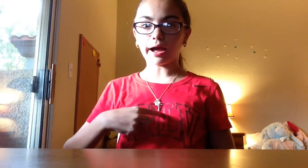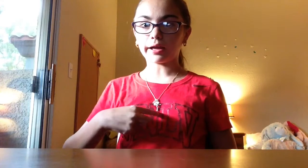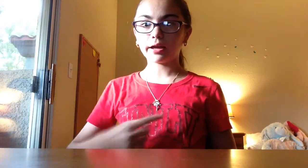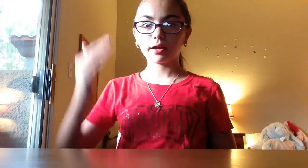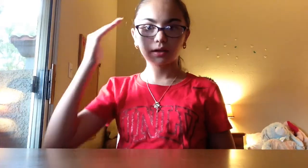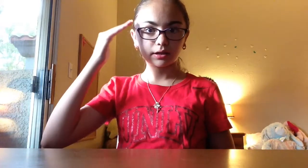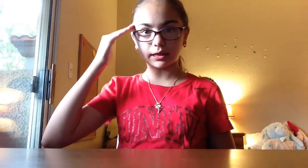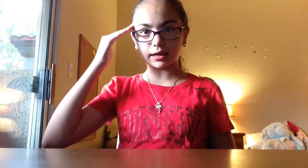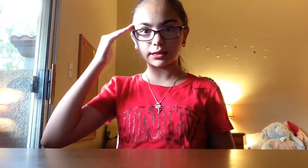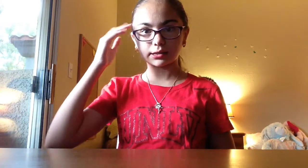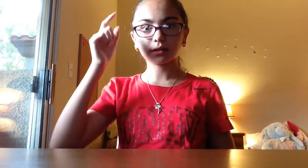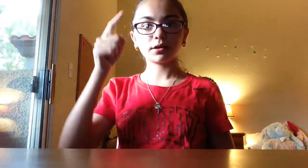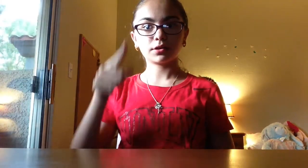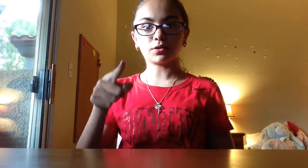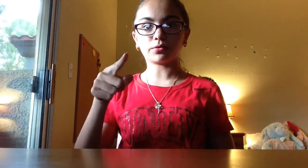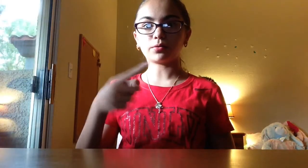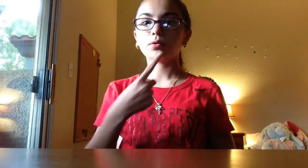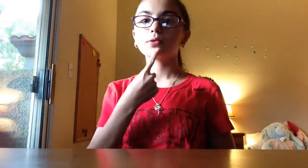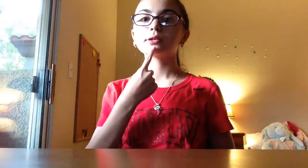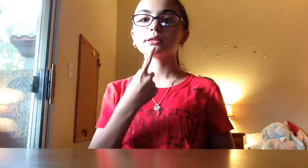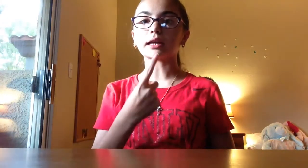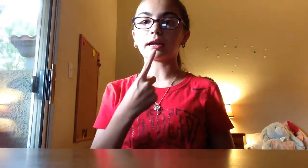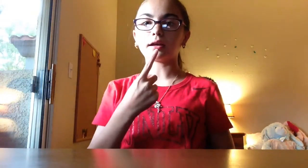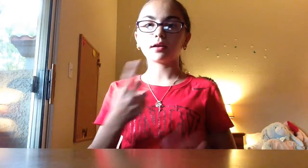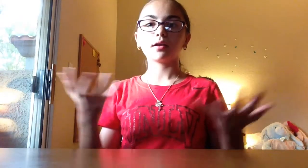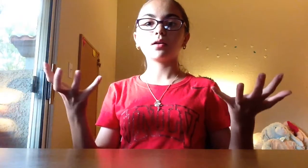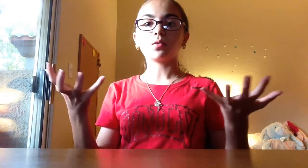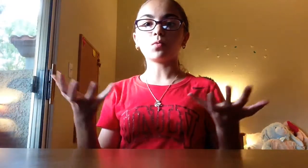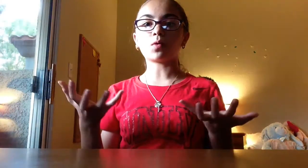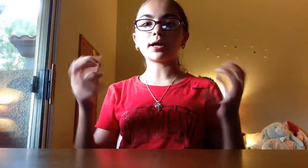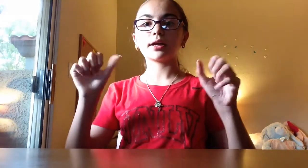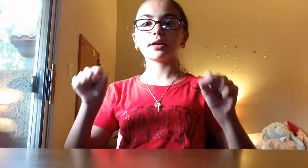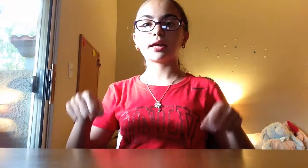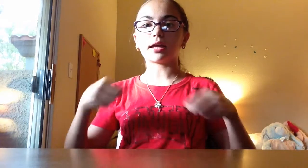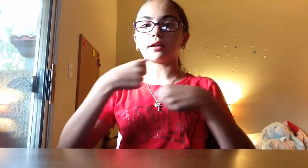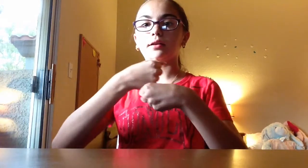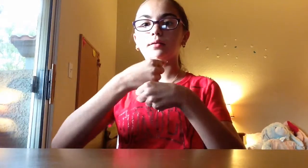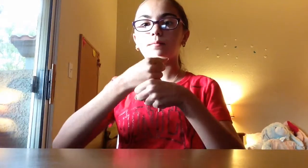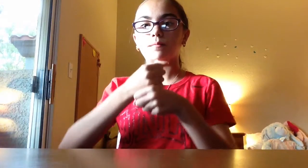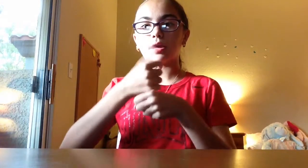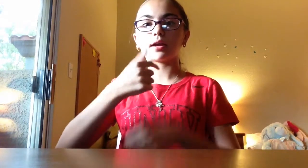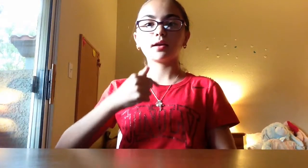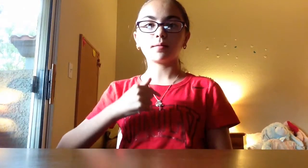I guess you say, what can make